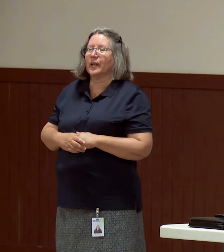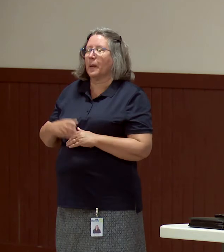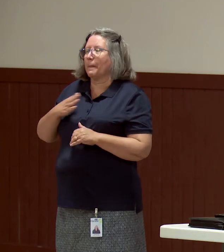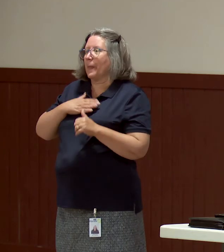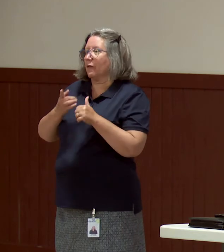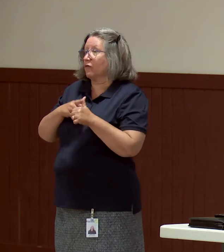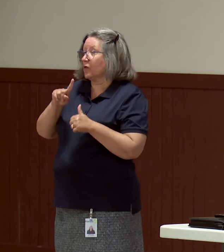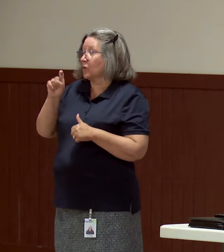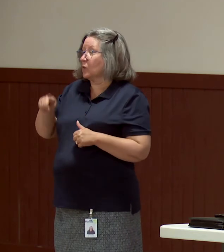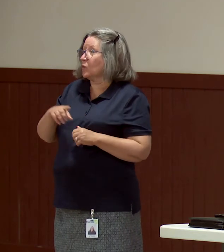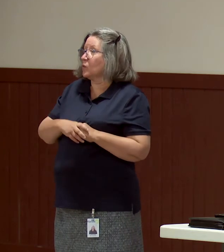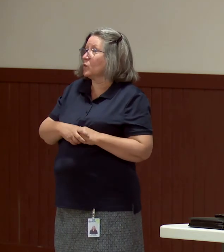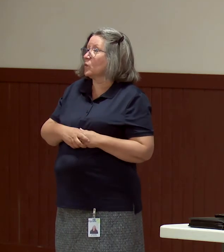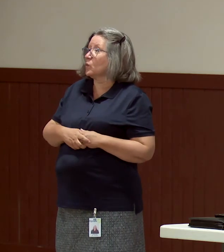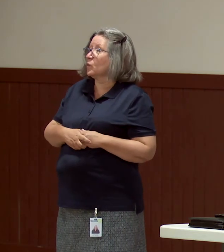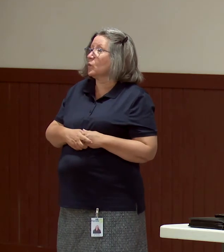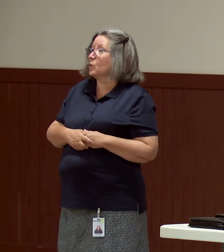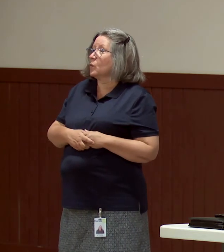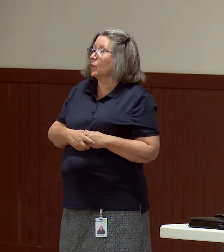is,